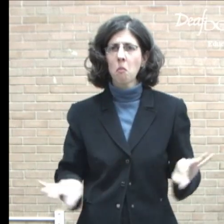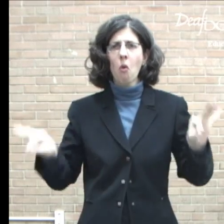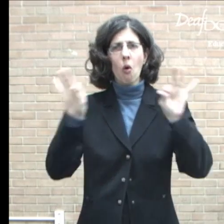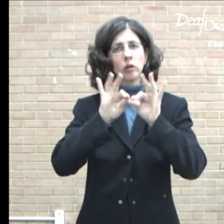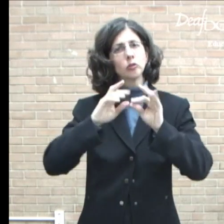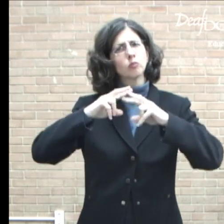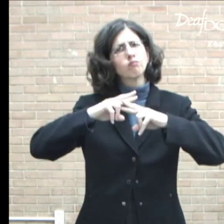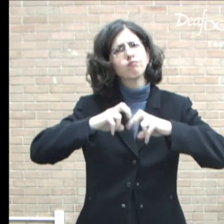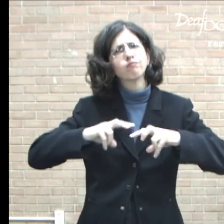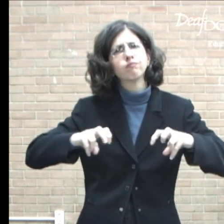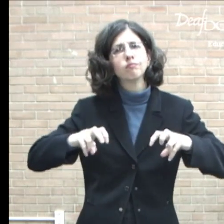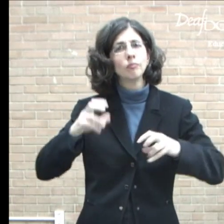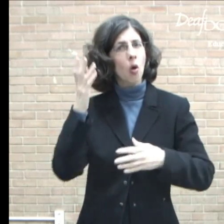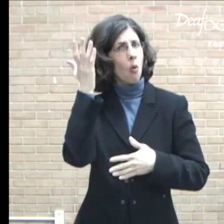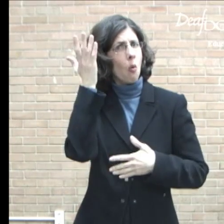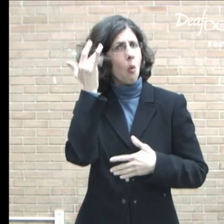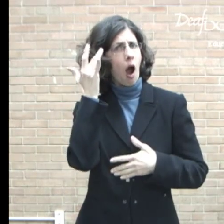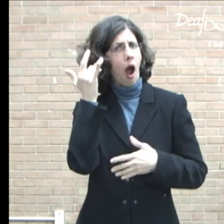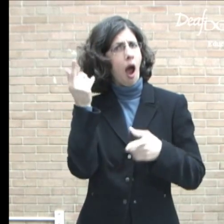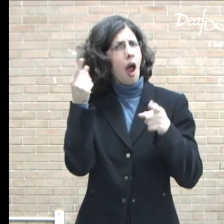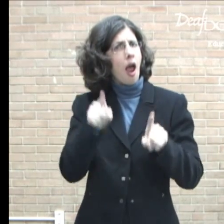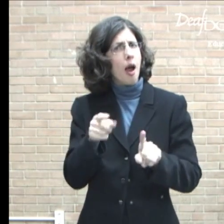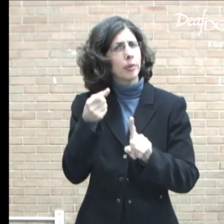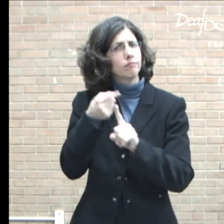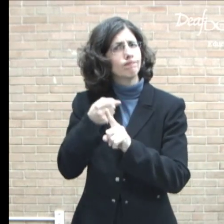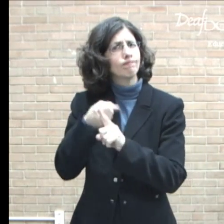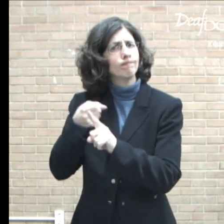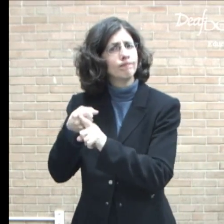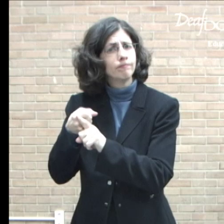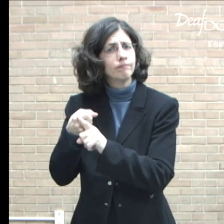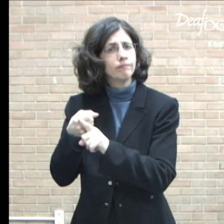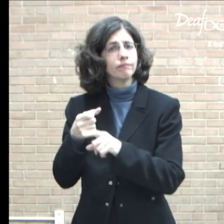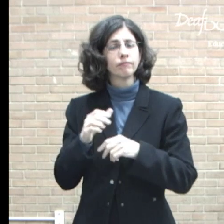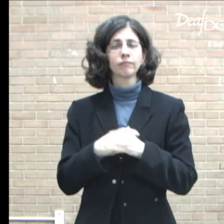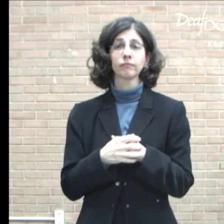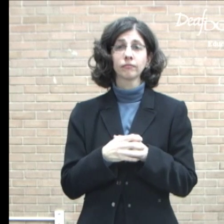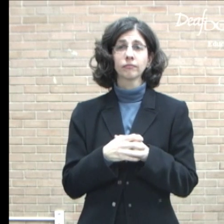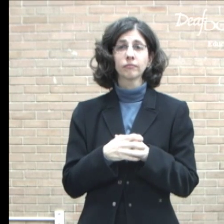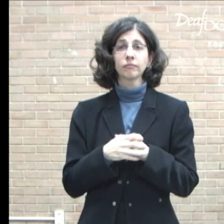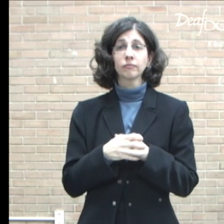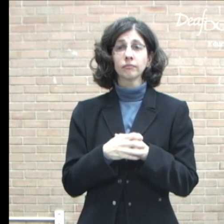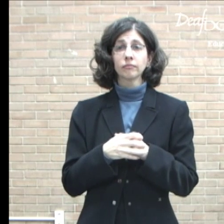the habit of teeth grinding, but it is important to look into why this may be happening.